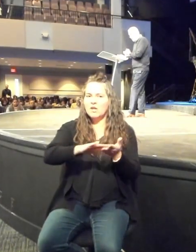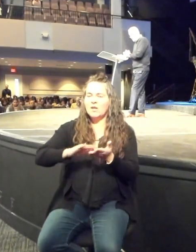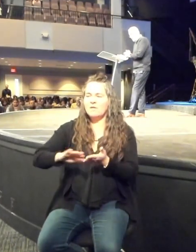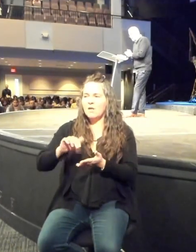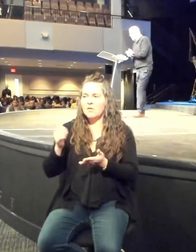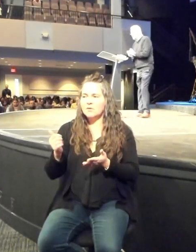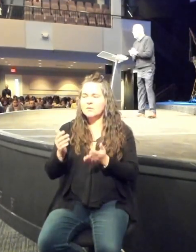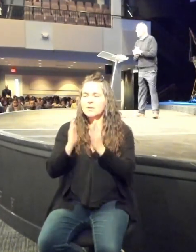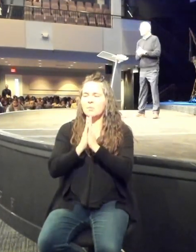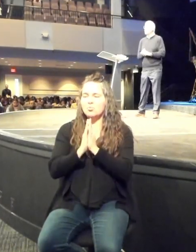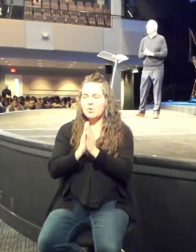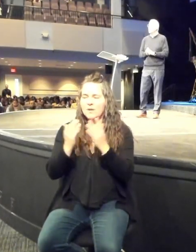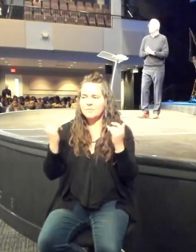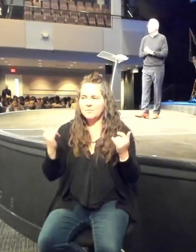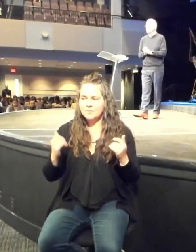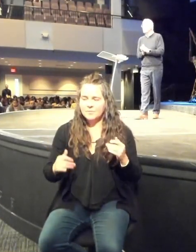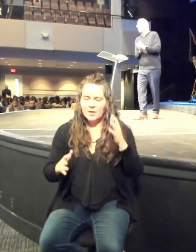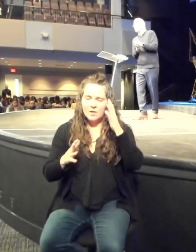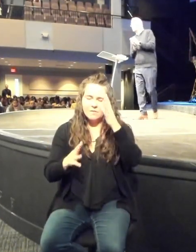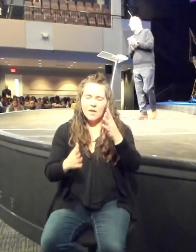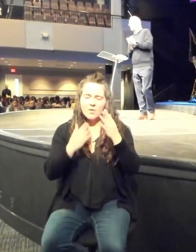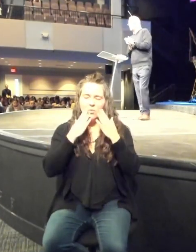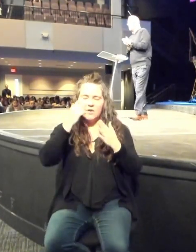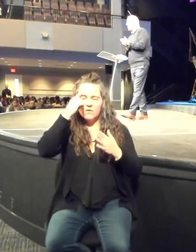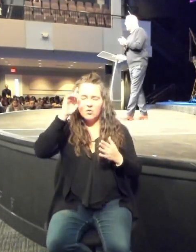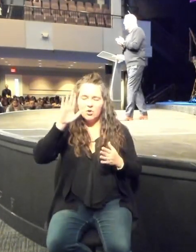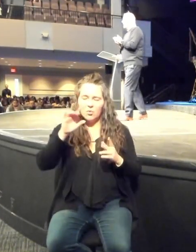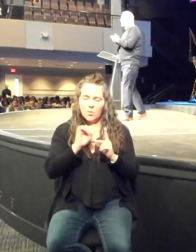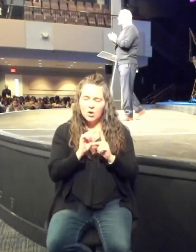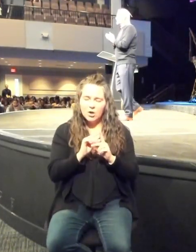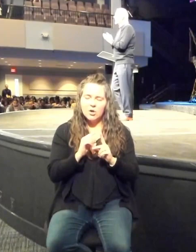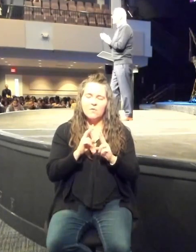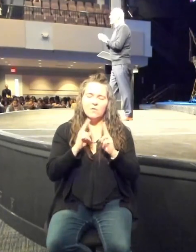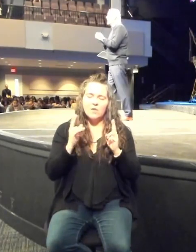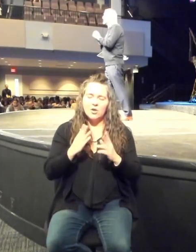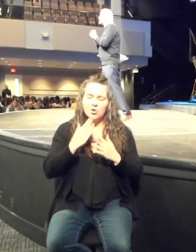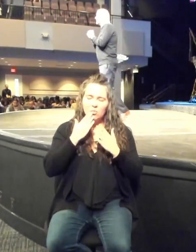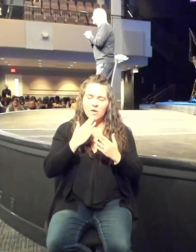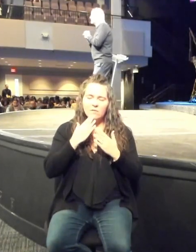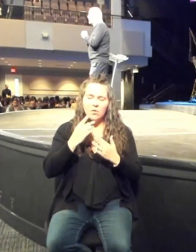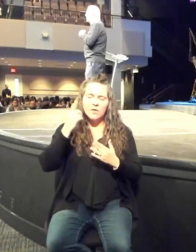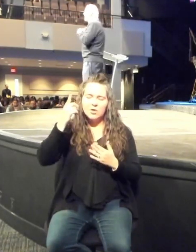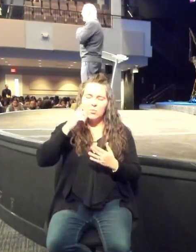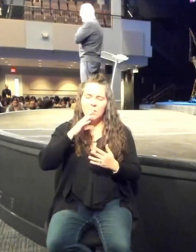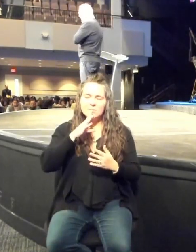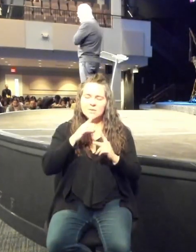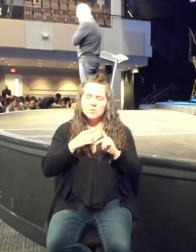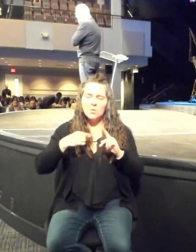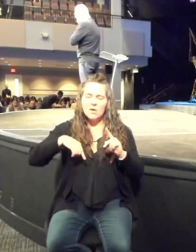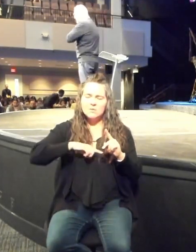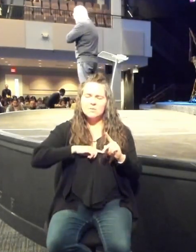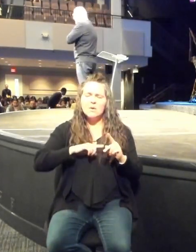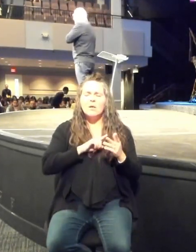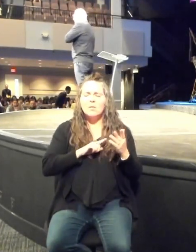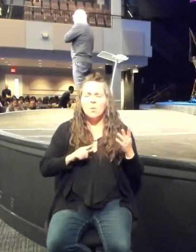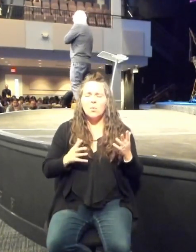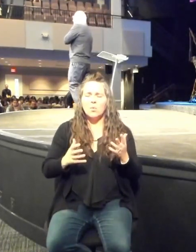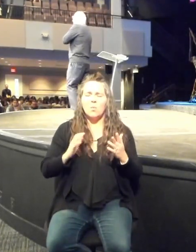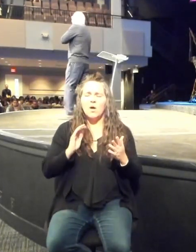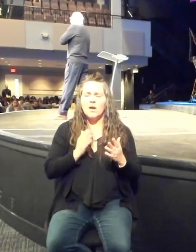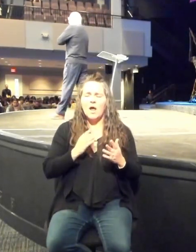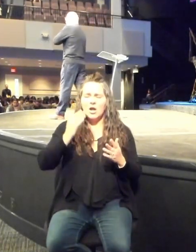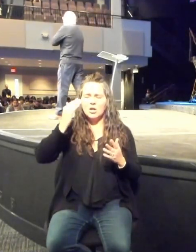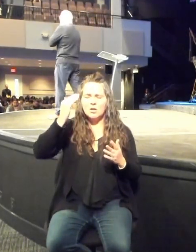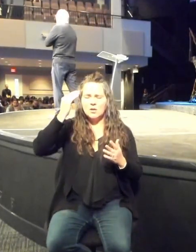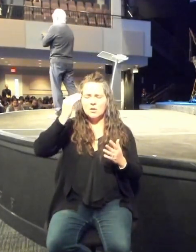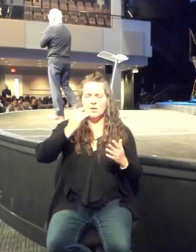as we pray? Father, we thank you for your word today. We're grateful that you're speaking to us. Lord, we want our conscience to be properly